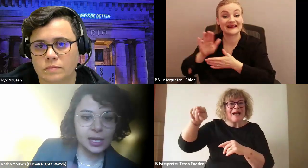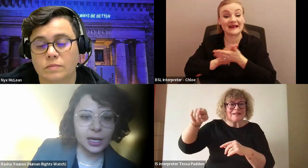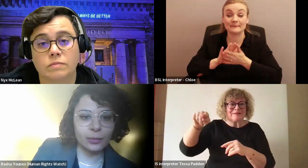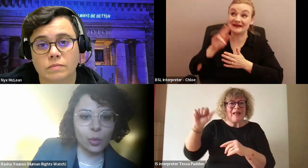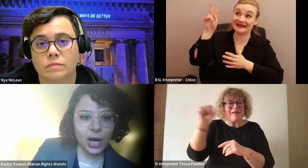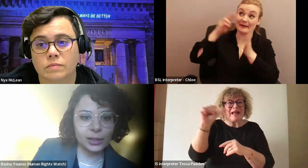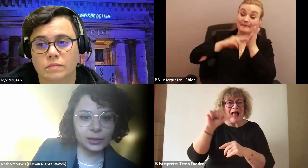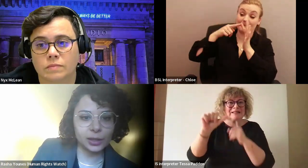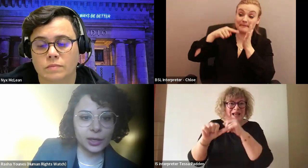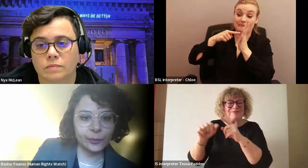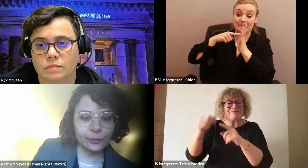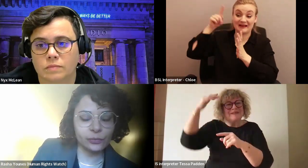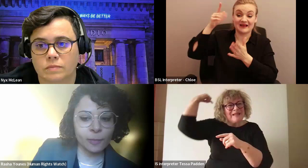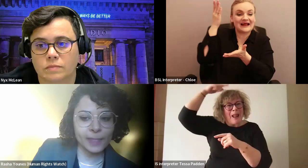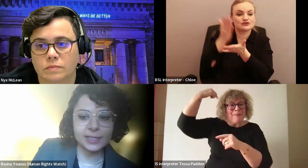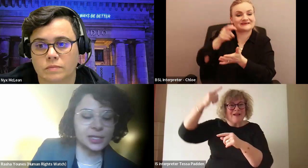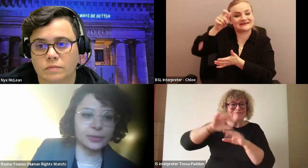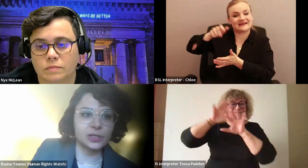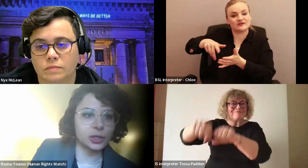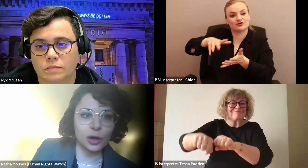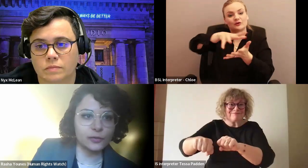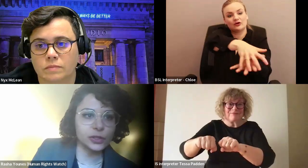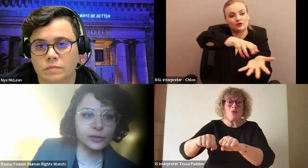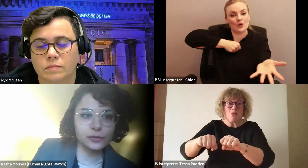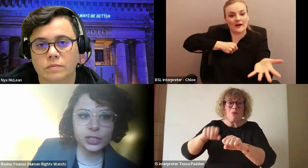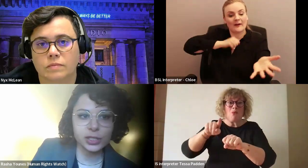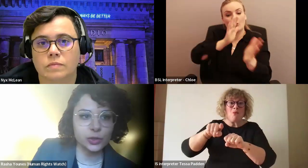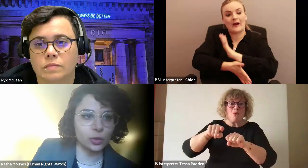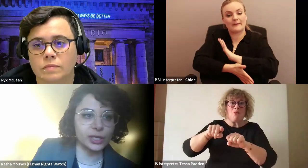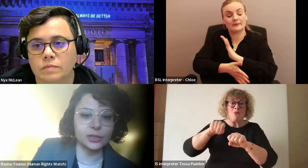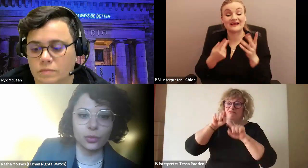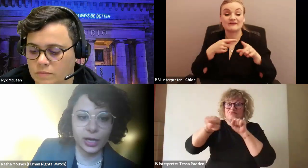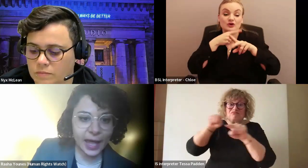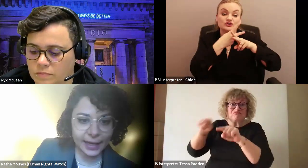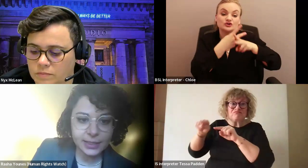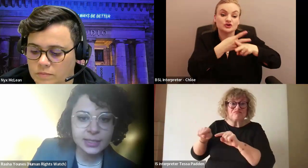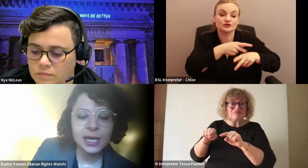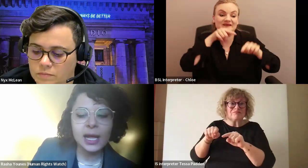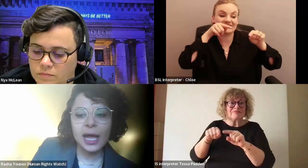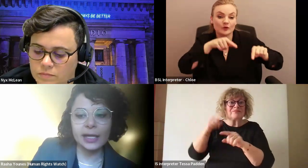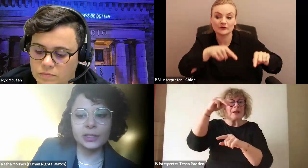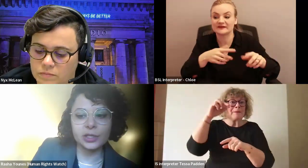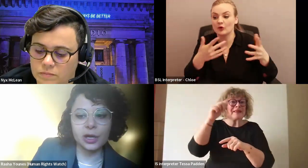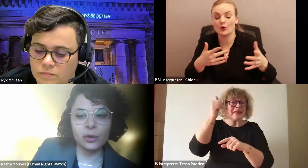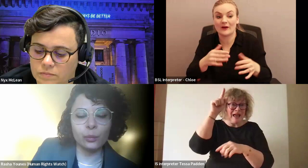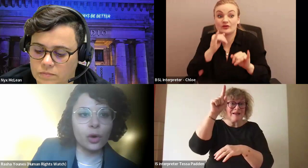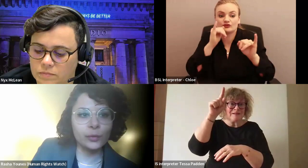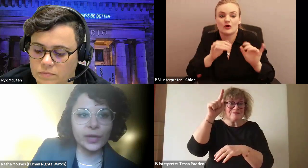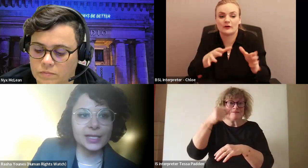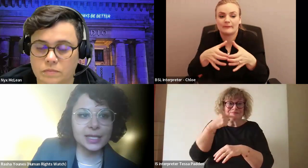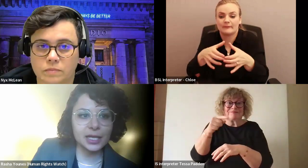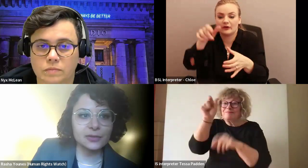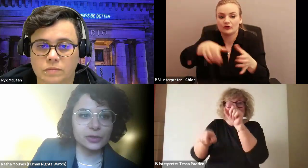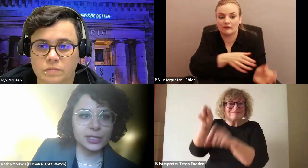device while it is in the possession of security forces or it's in the wrong hands. And